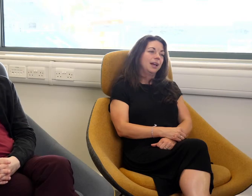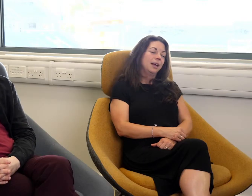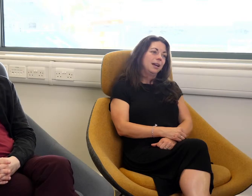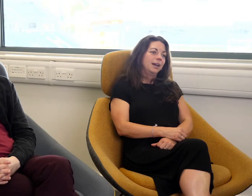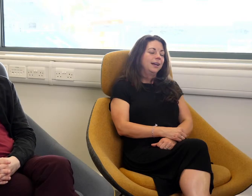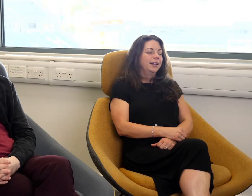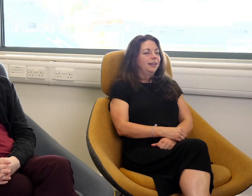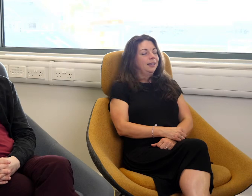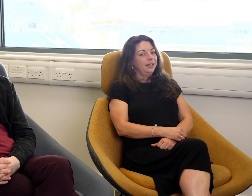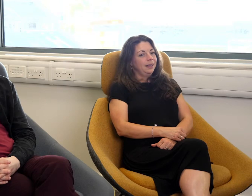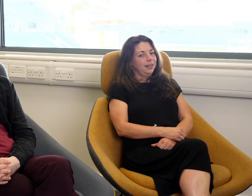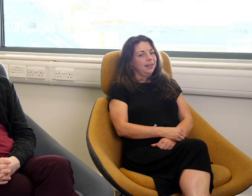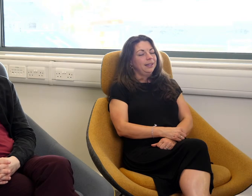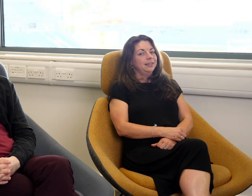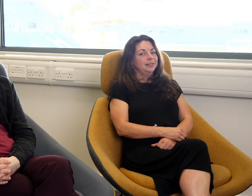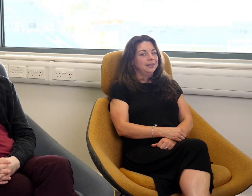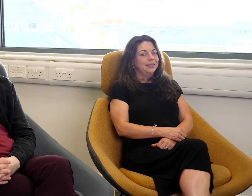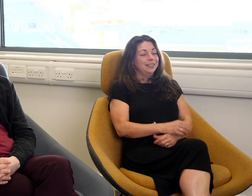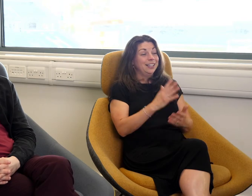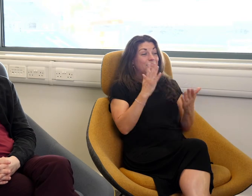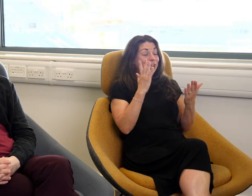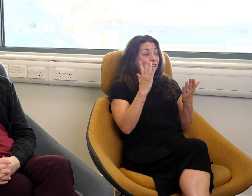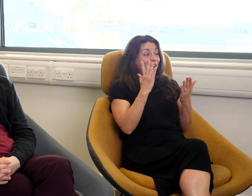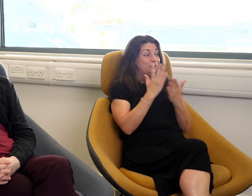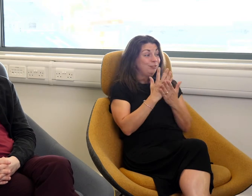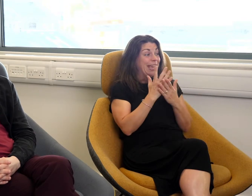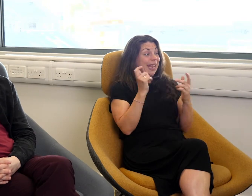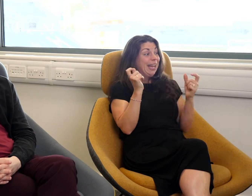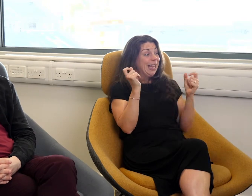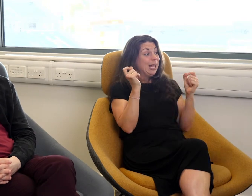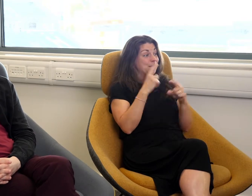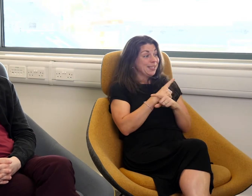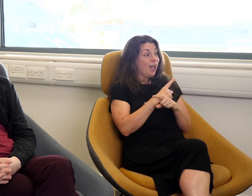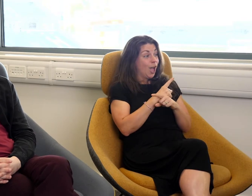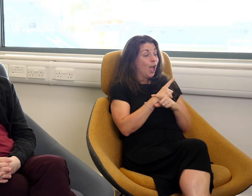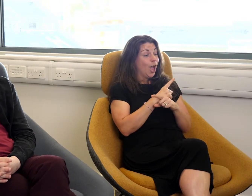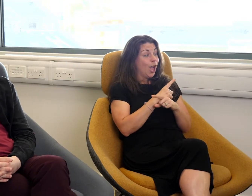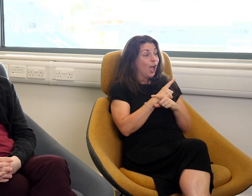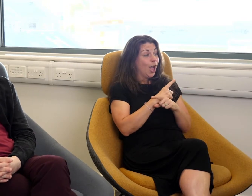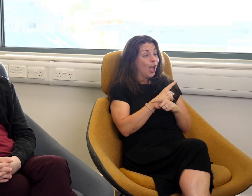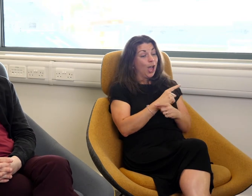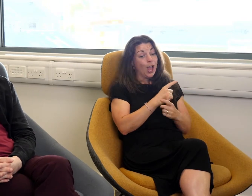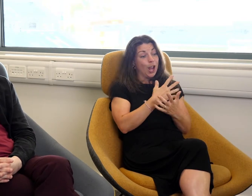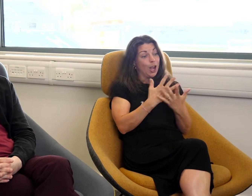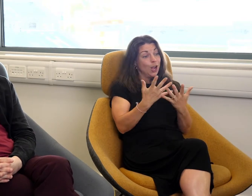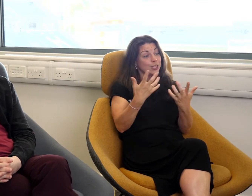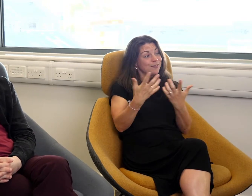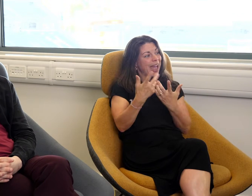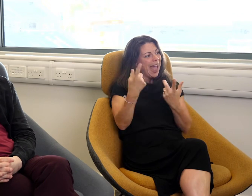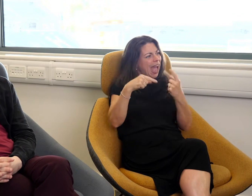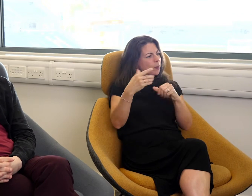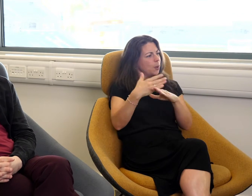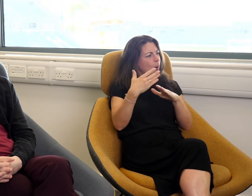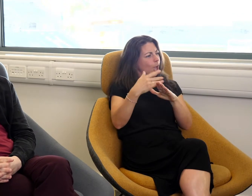It's really, really bizarre. Lots of the way things work feel very sort of old and, you know,